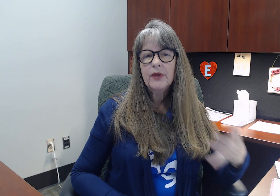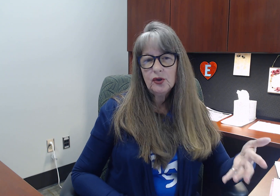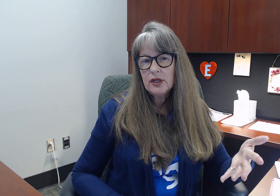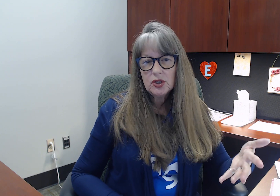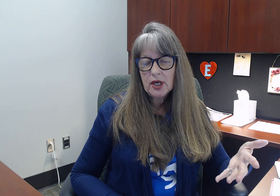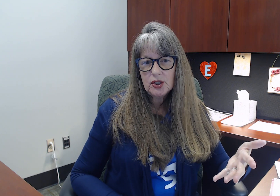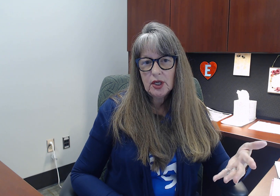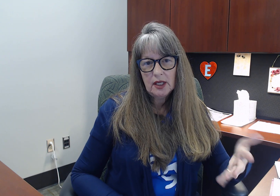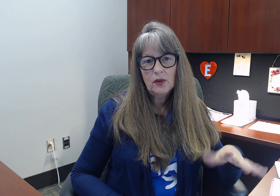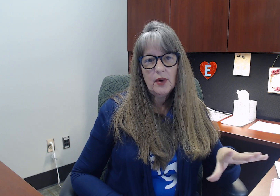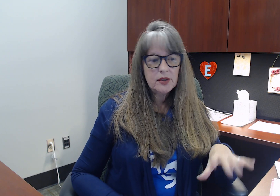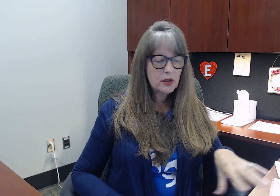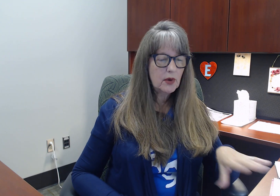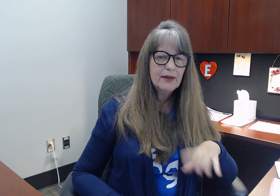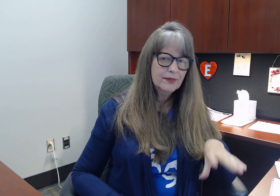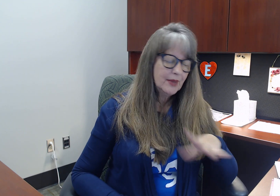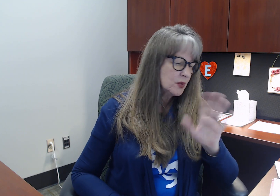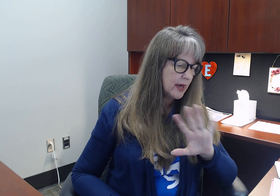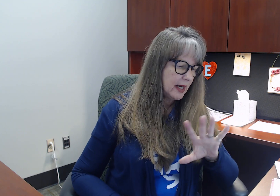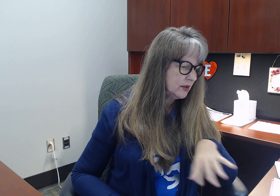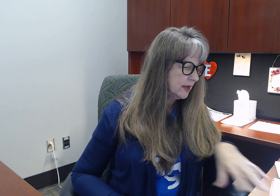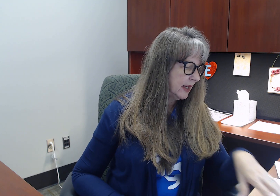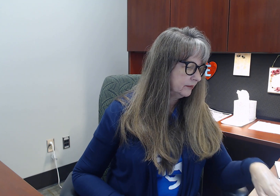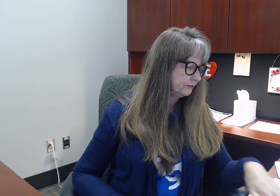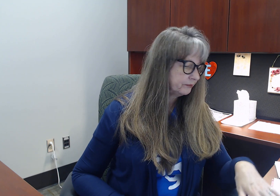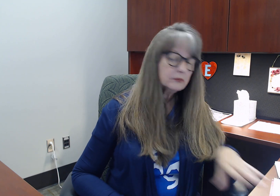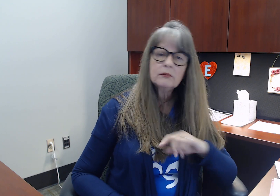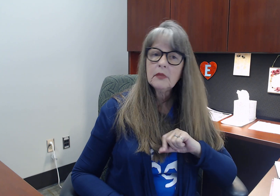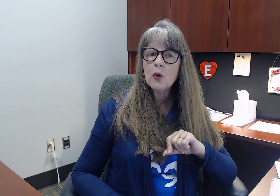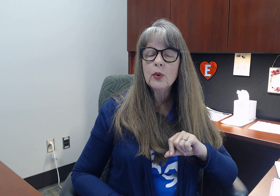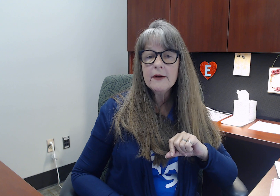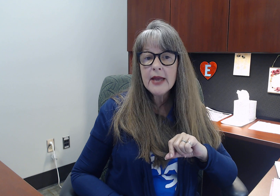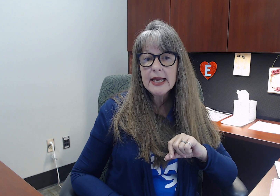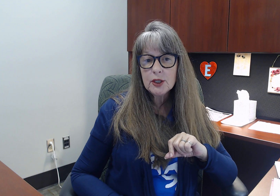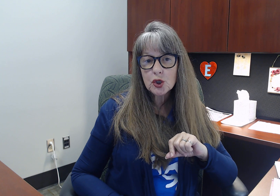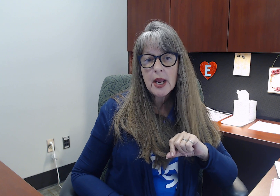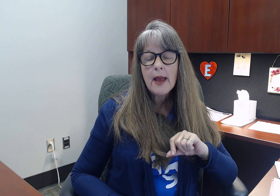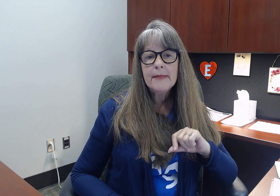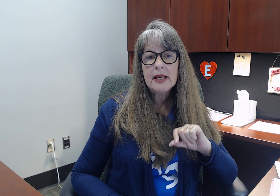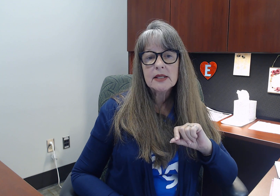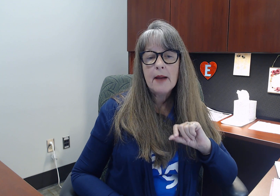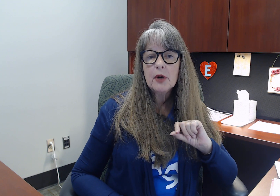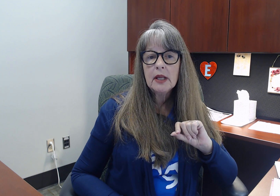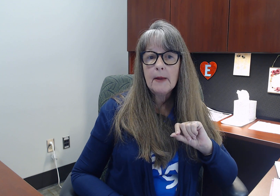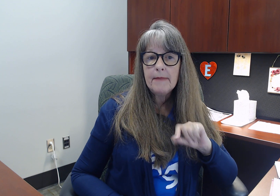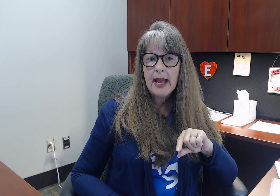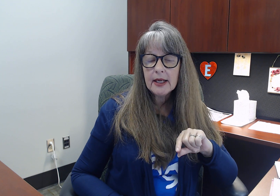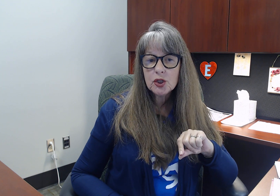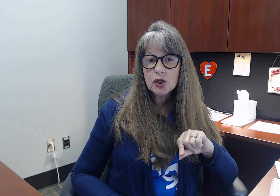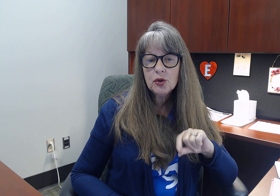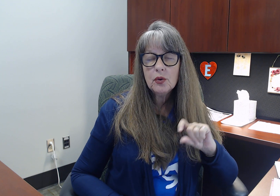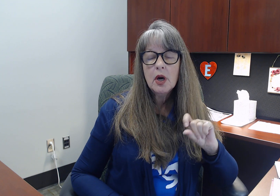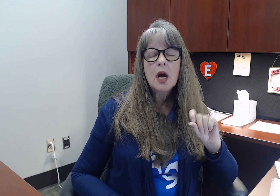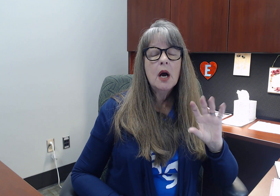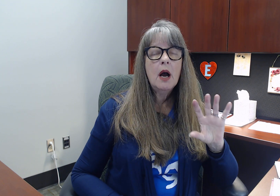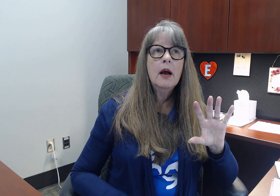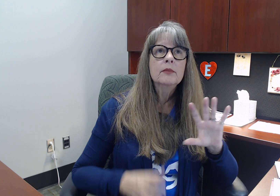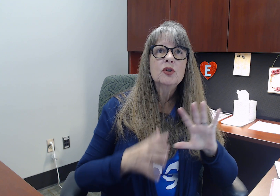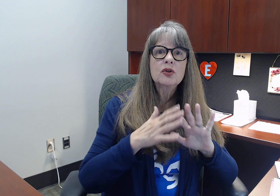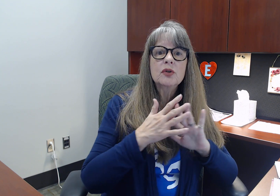need to change it anyway. So that's why I do that. Revenge means I'm going to get back at you. I'm just using all the